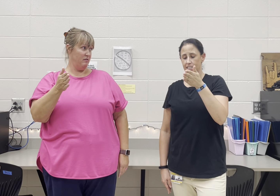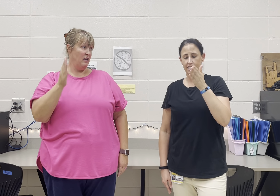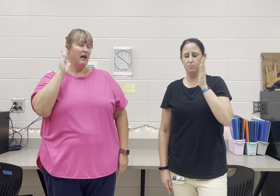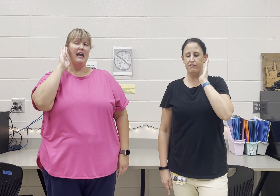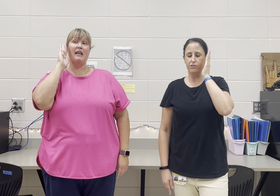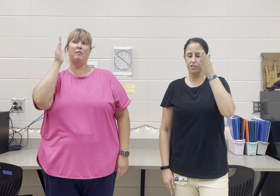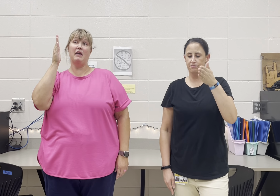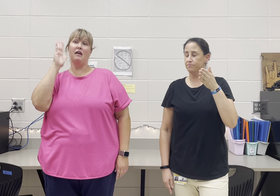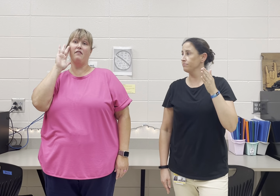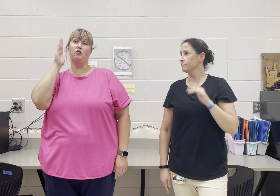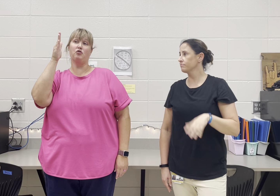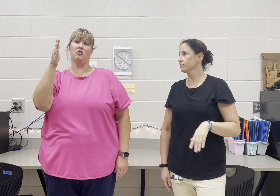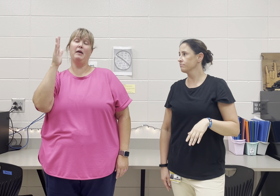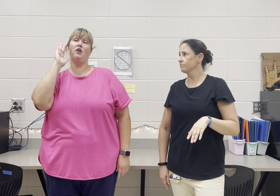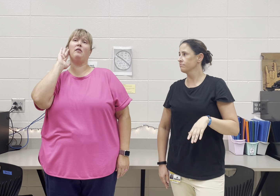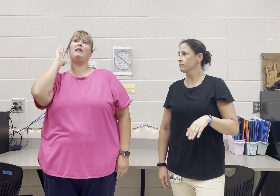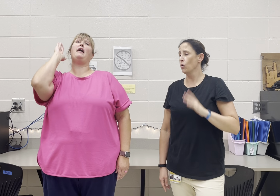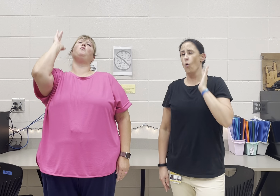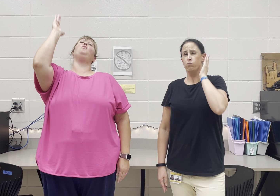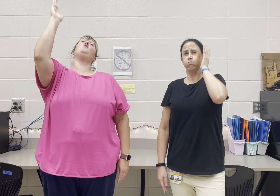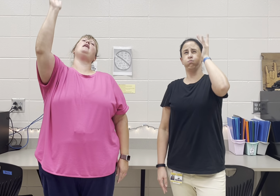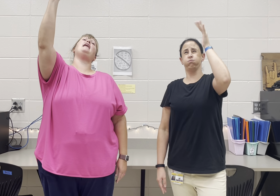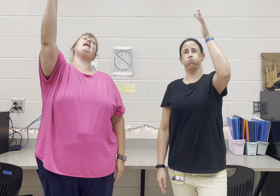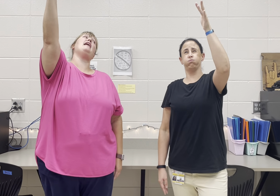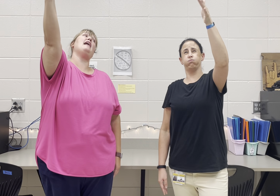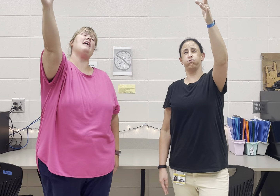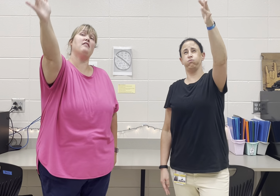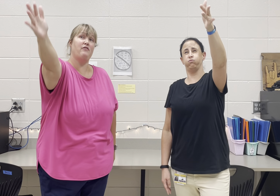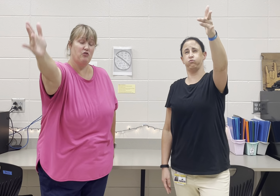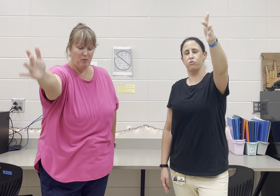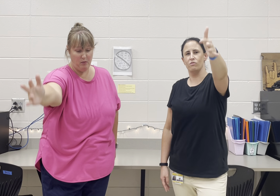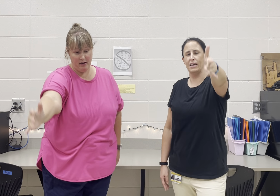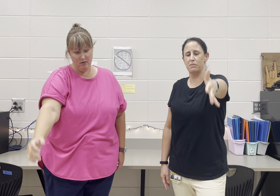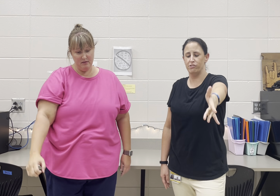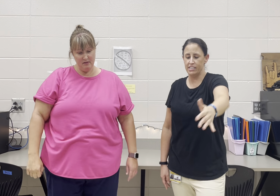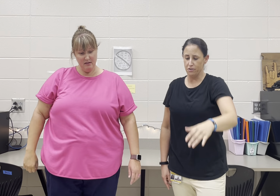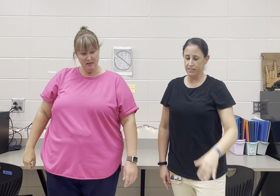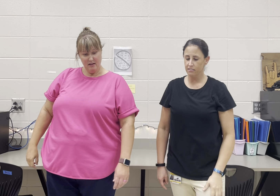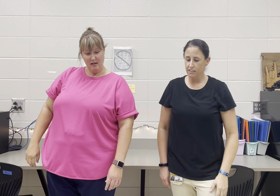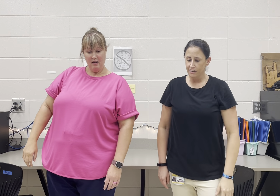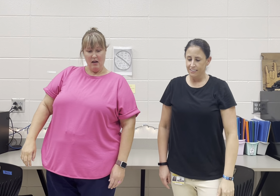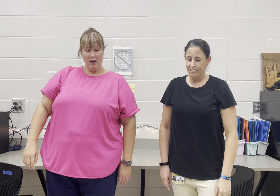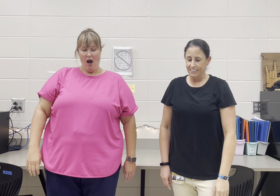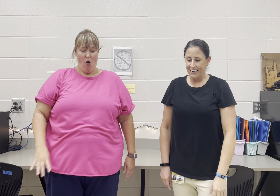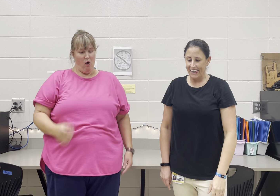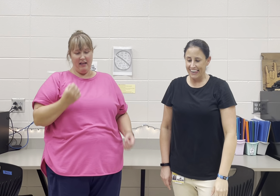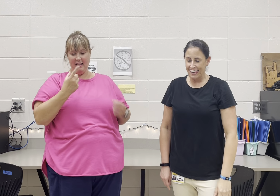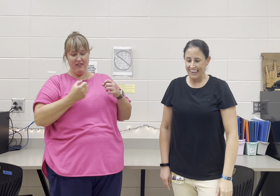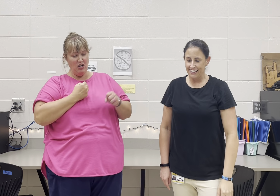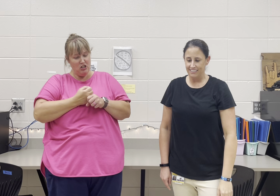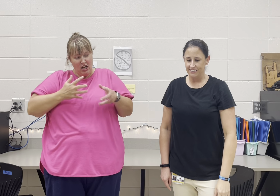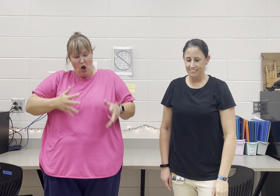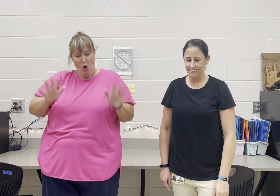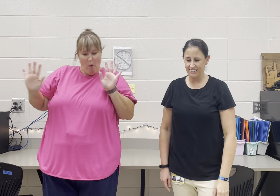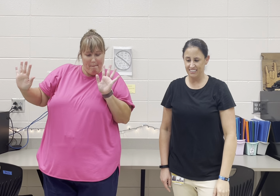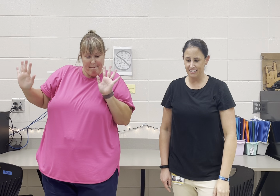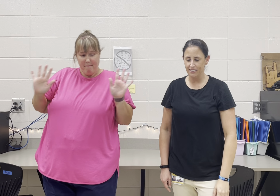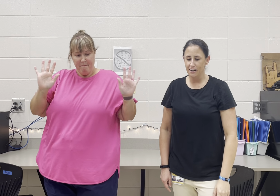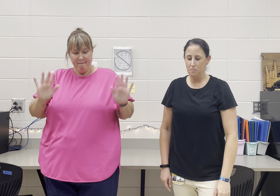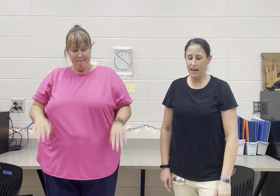can be future. It can be future a little bit, or it can be like way in the future with a will. Like my retirement. Oh, only 11 years ago.